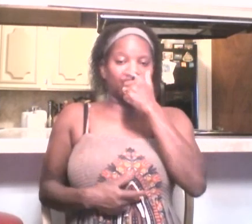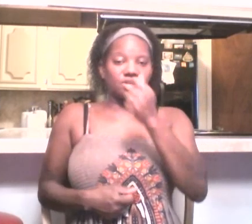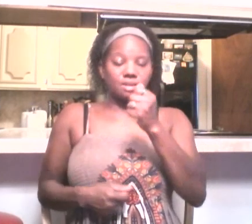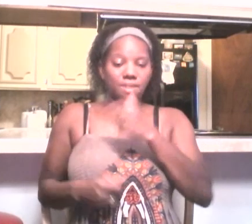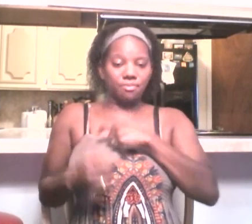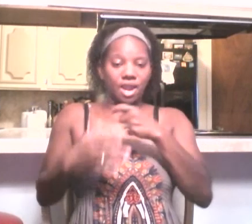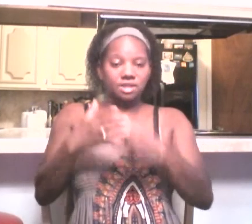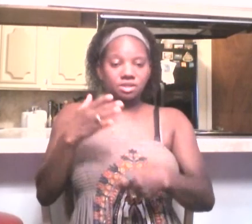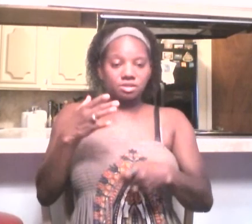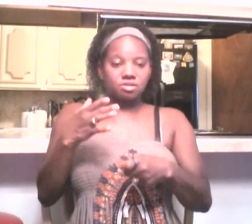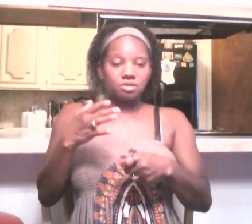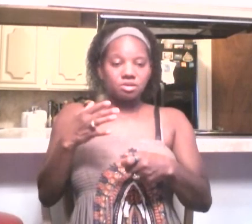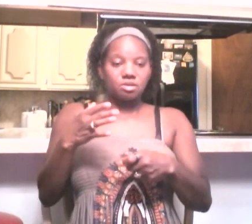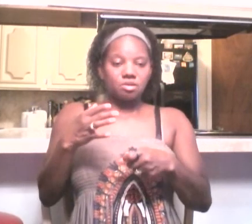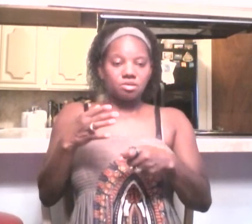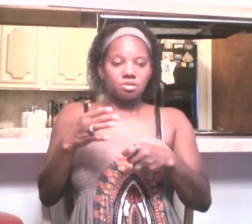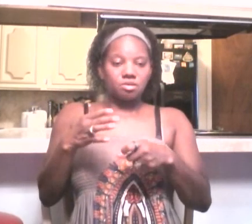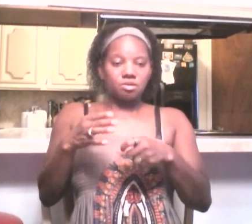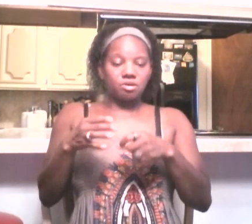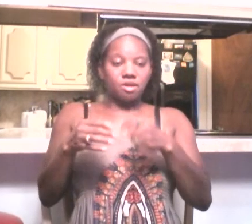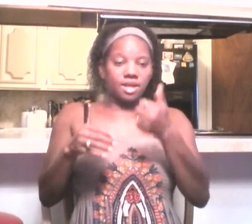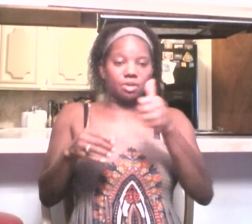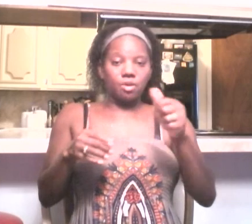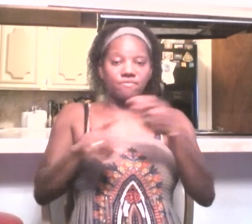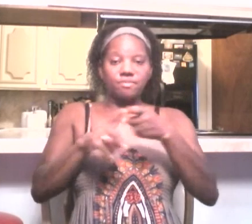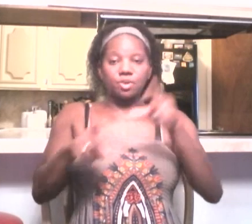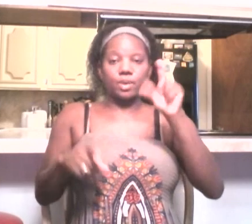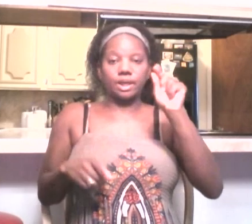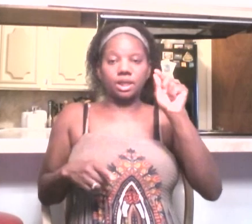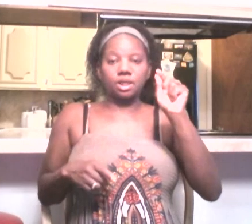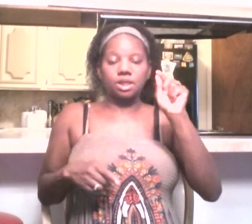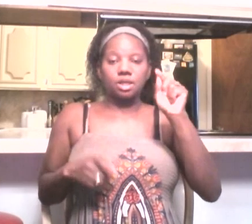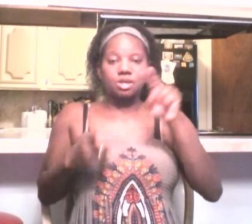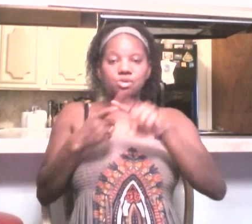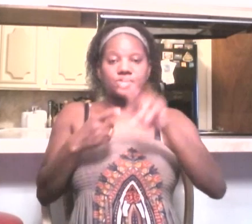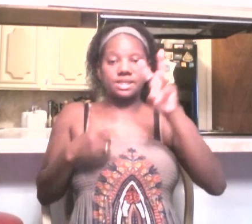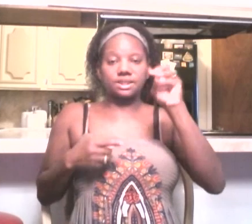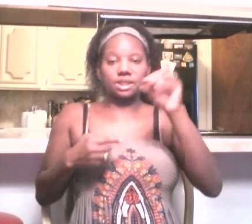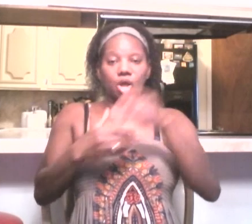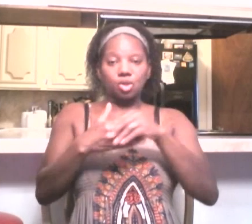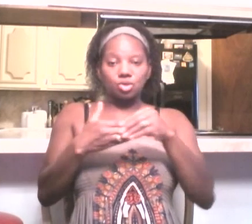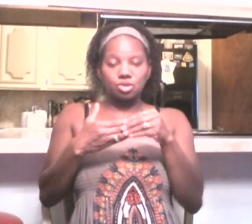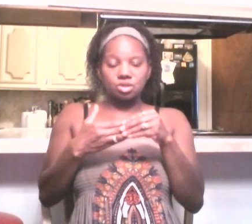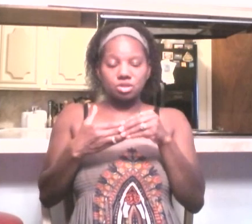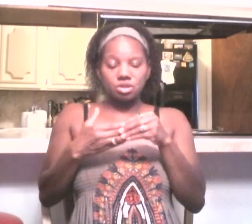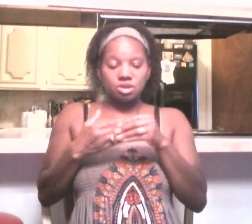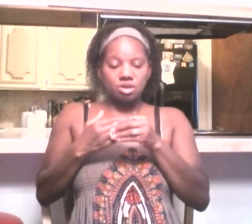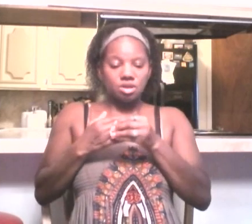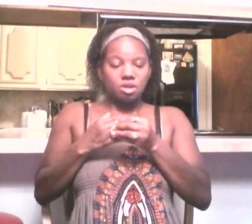interested. My prices are anywhere from $20 to $60.